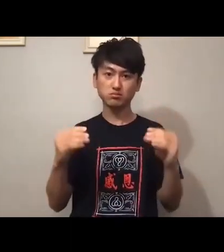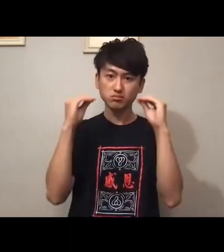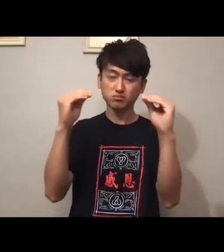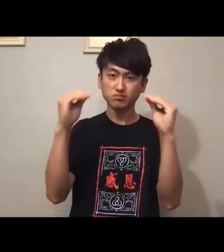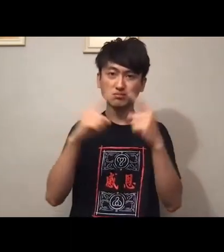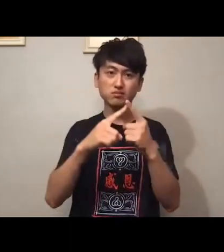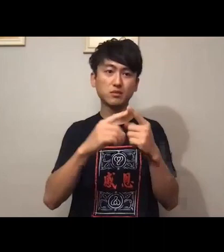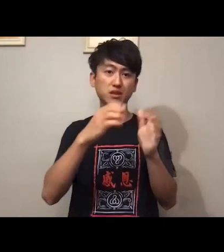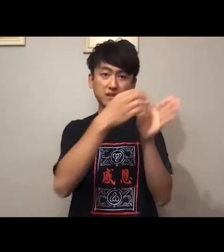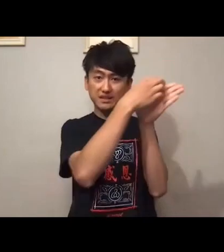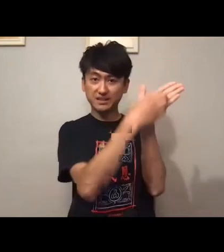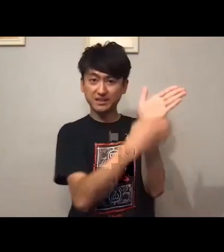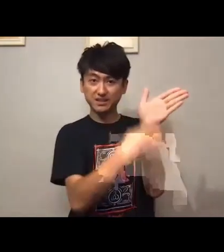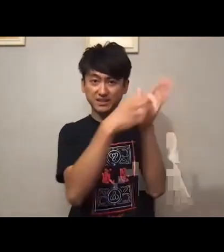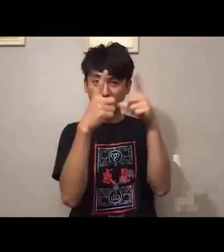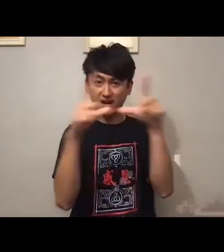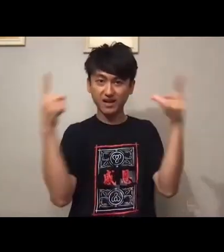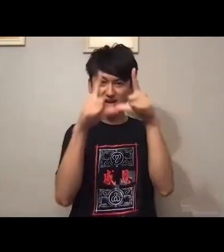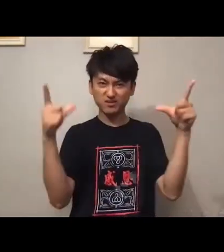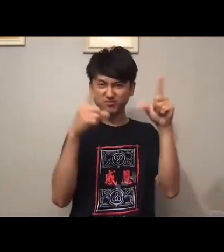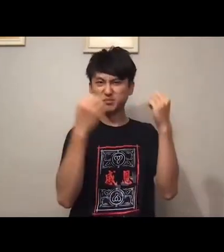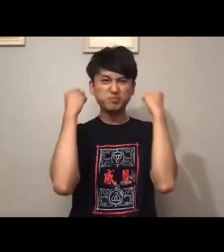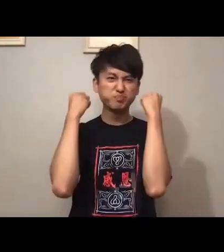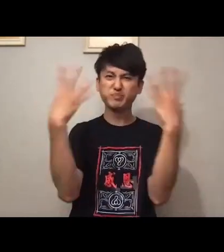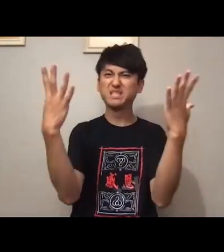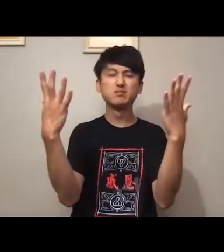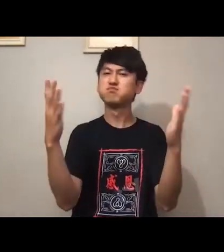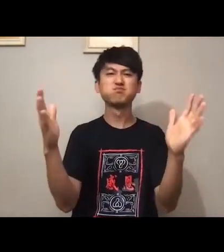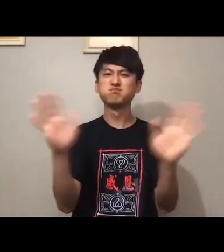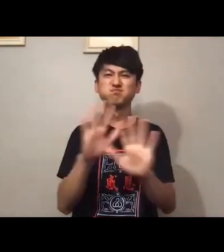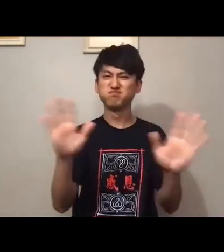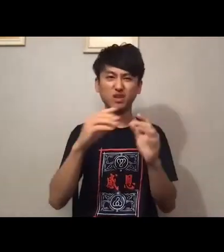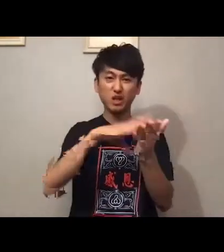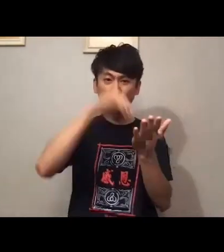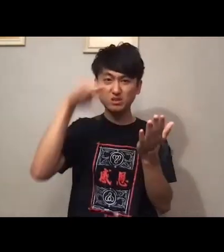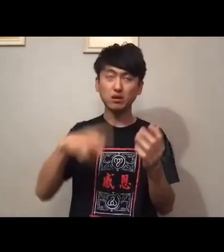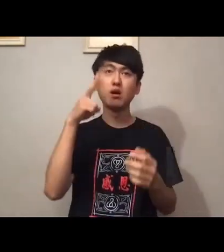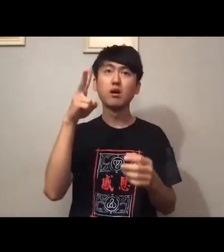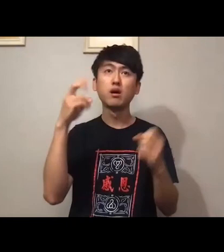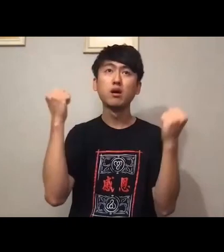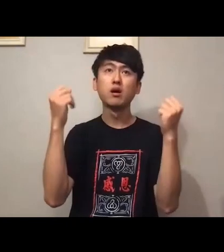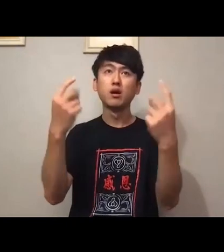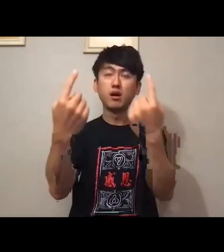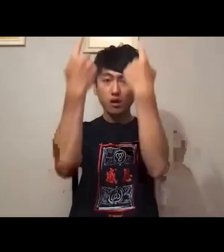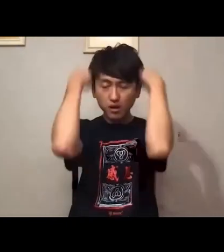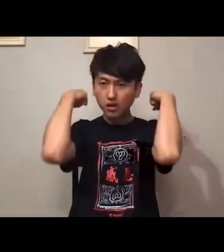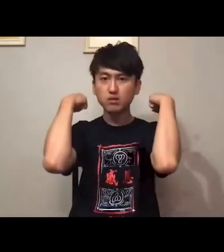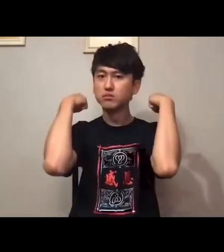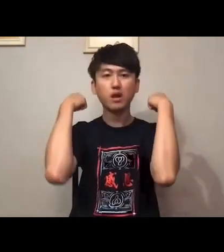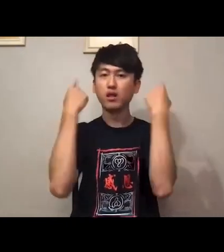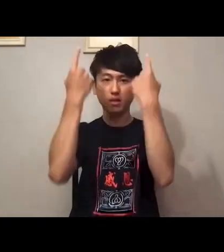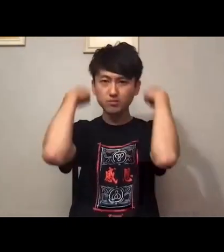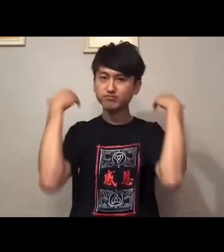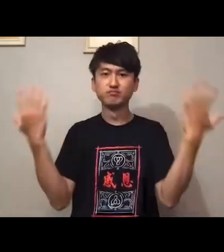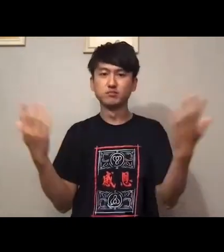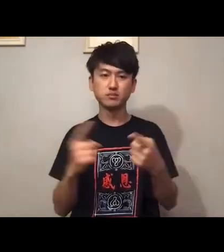is to see deaf Chinese teachers using deaf Chinese language, and that